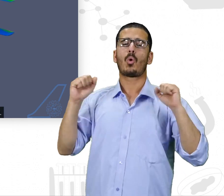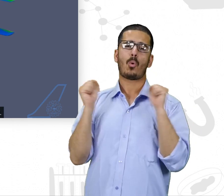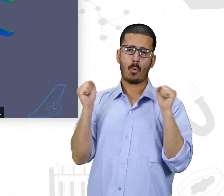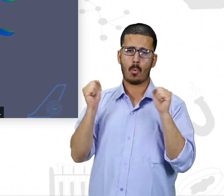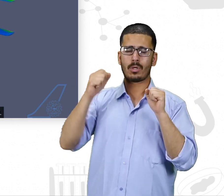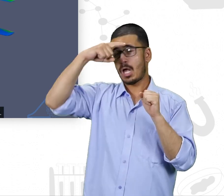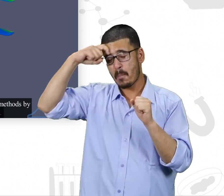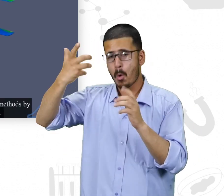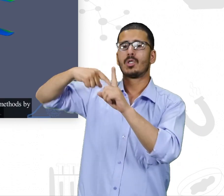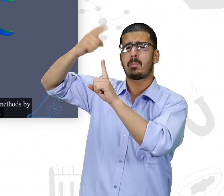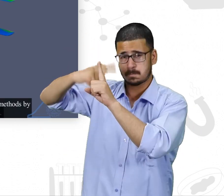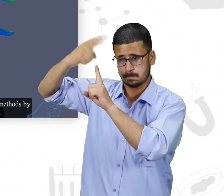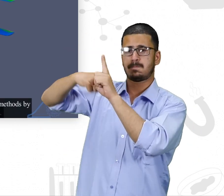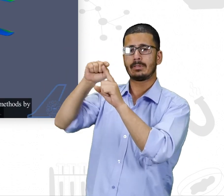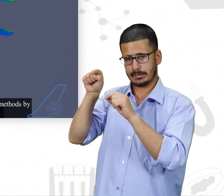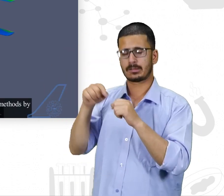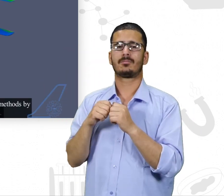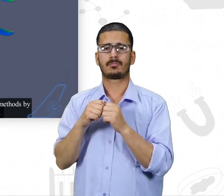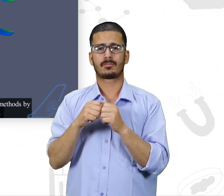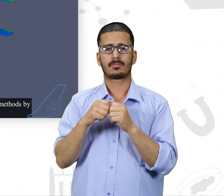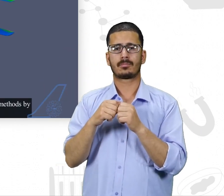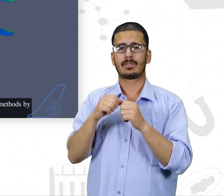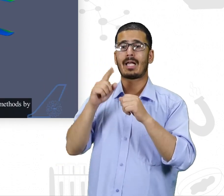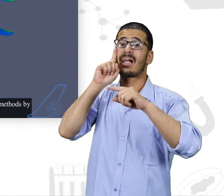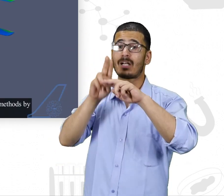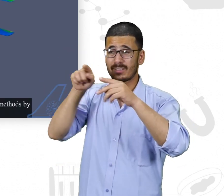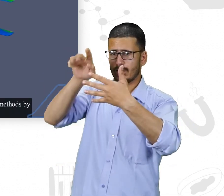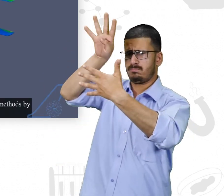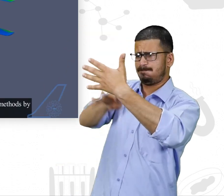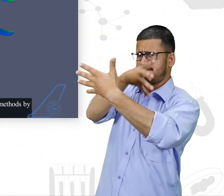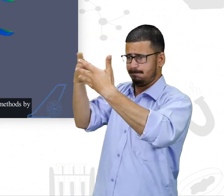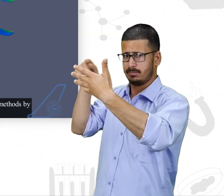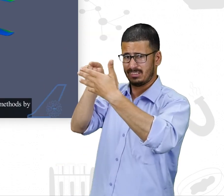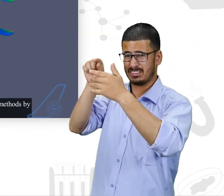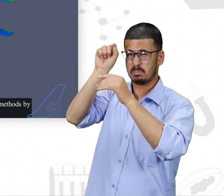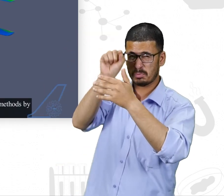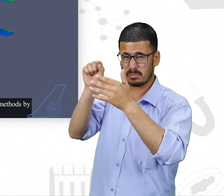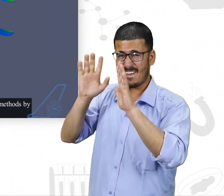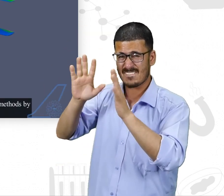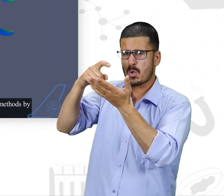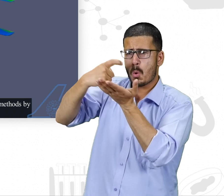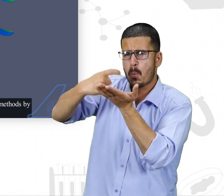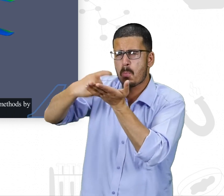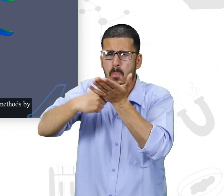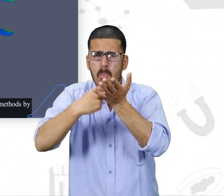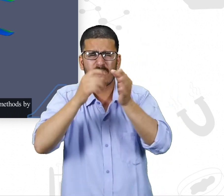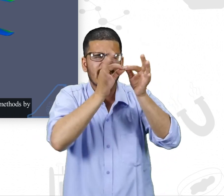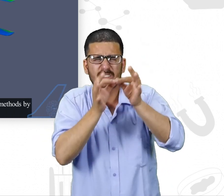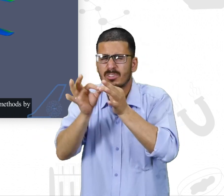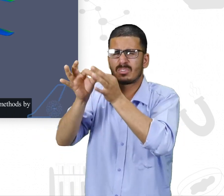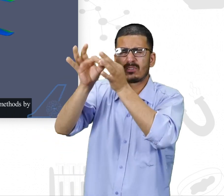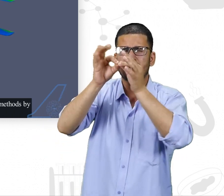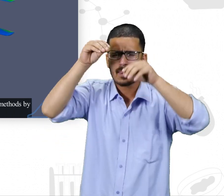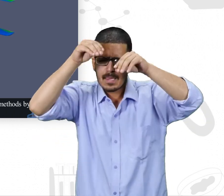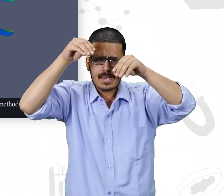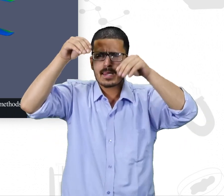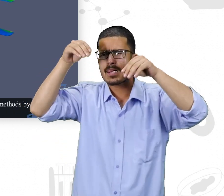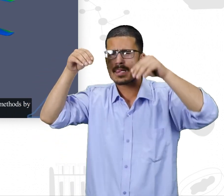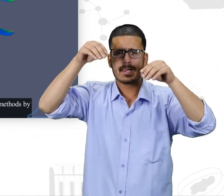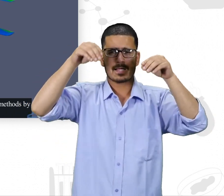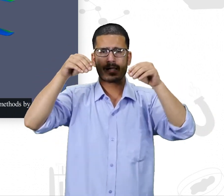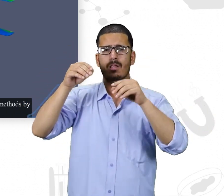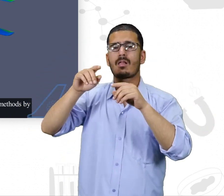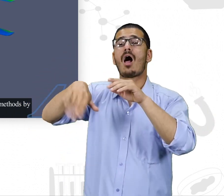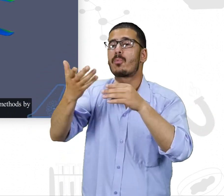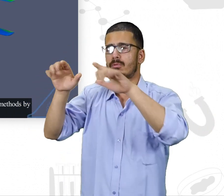pressure, velocity, density, temperature, etc. Later, the flow can be visualized through various post-processing methods